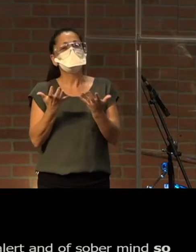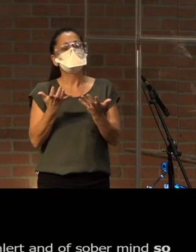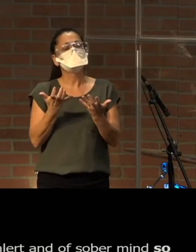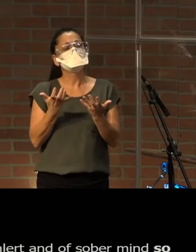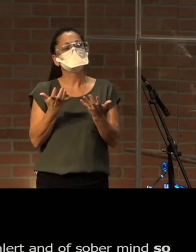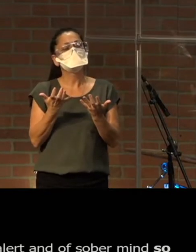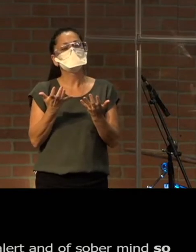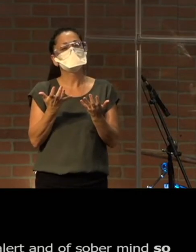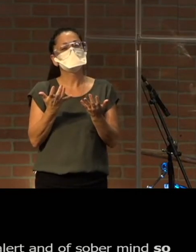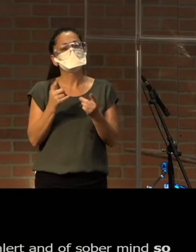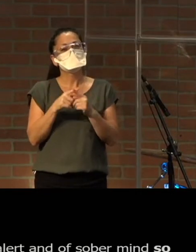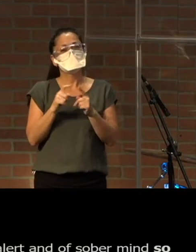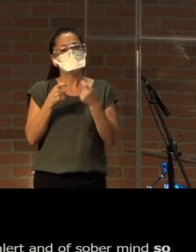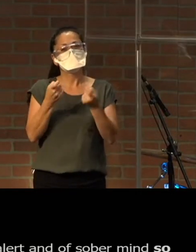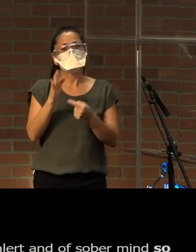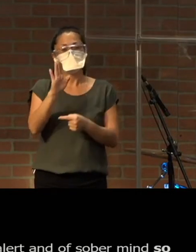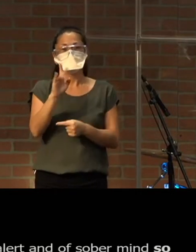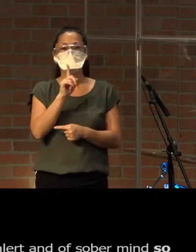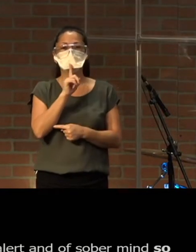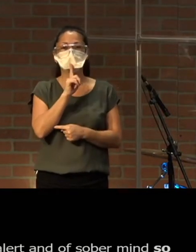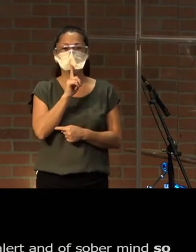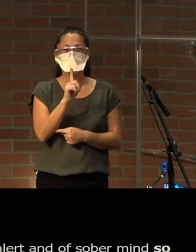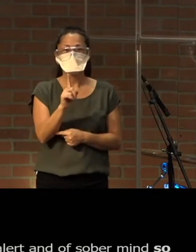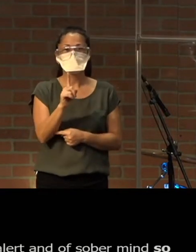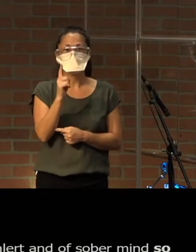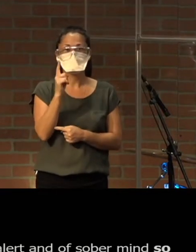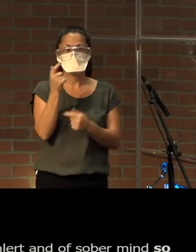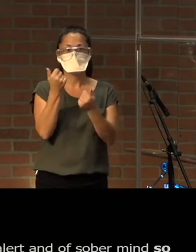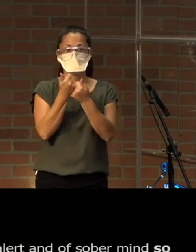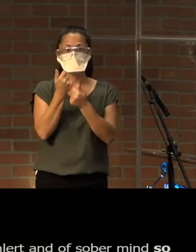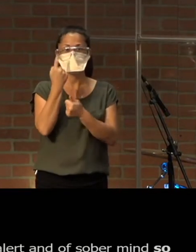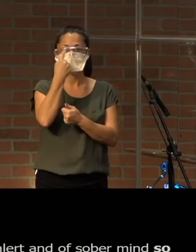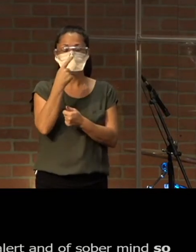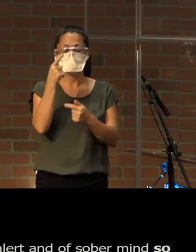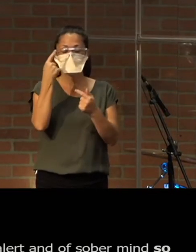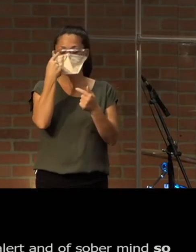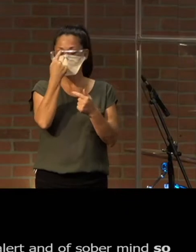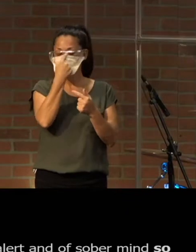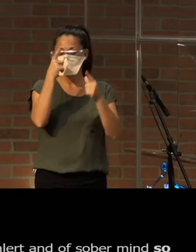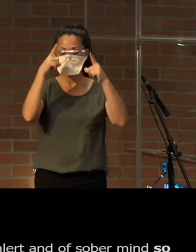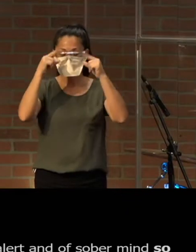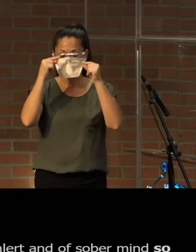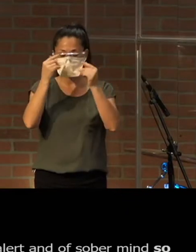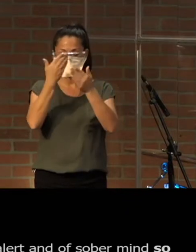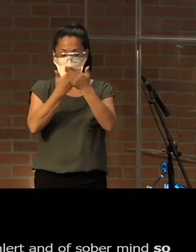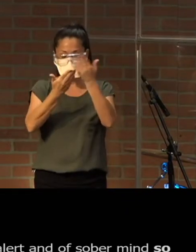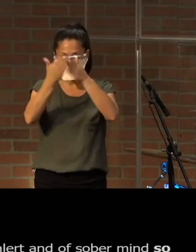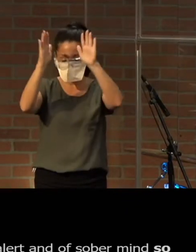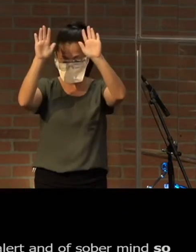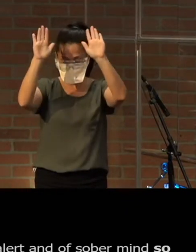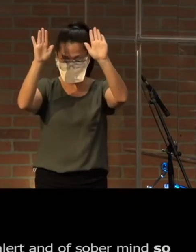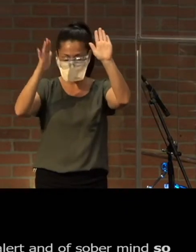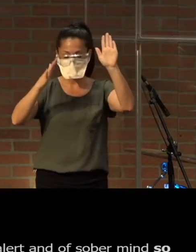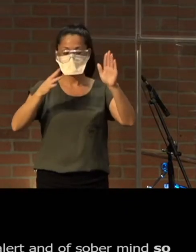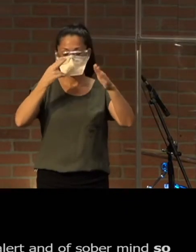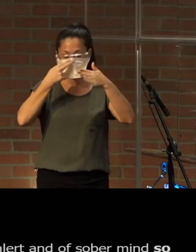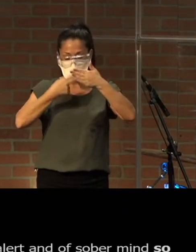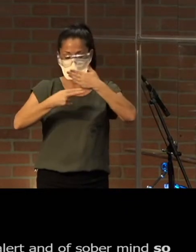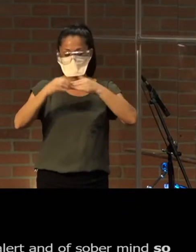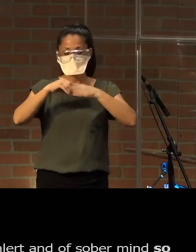your true game face, which is eyes closed, hands raised, humble in heart,